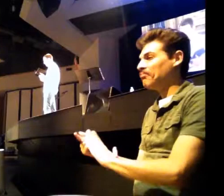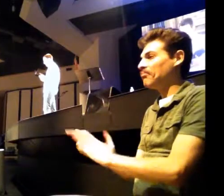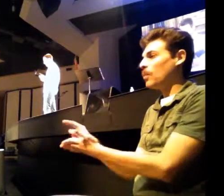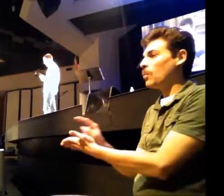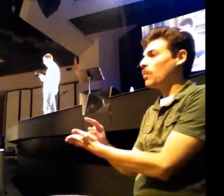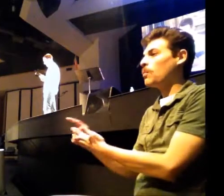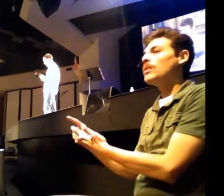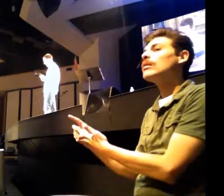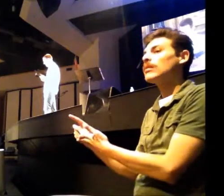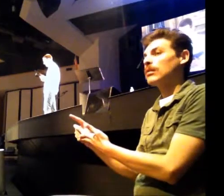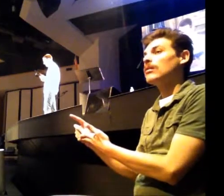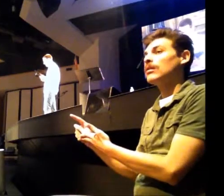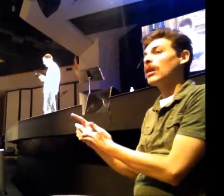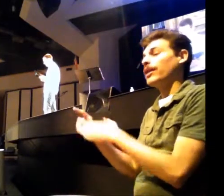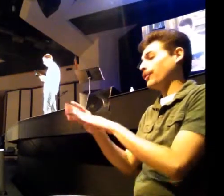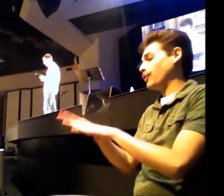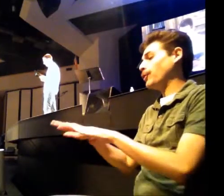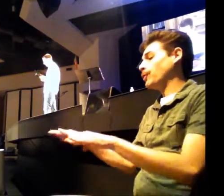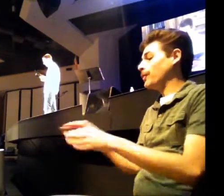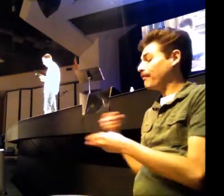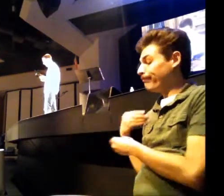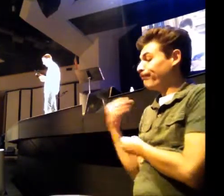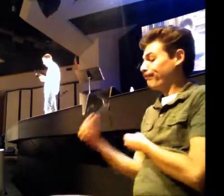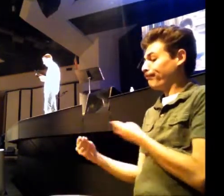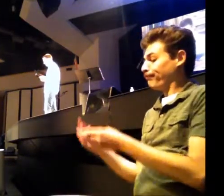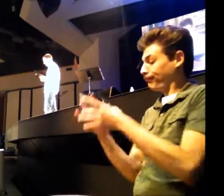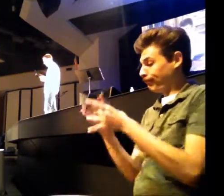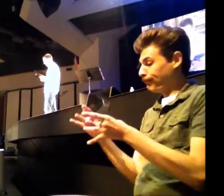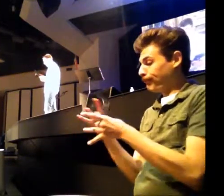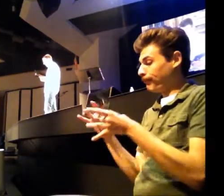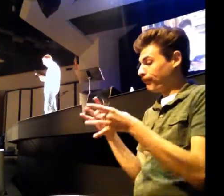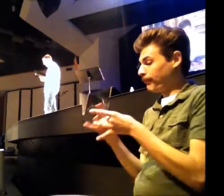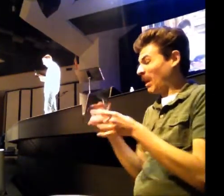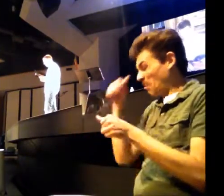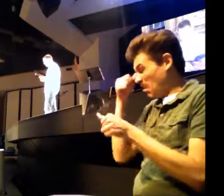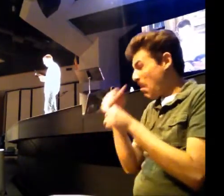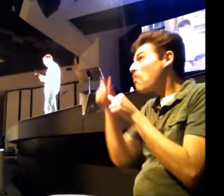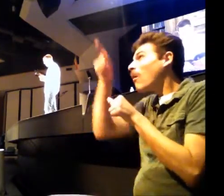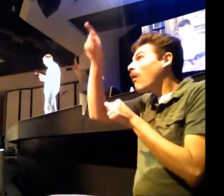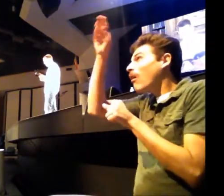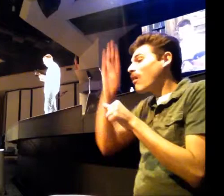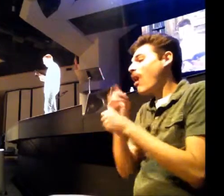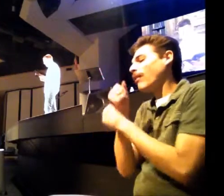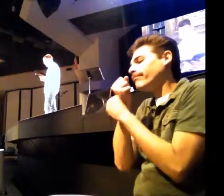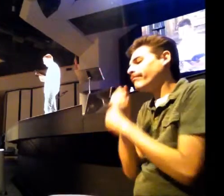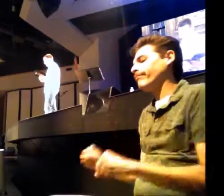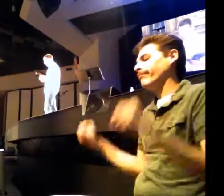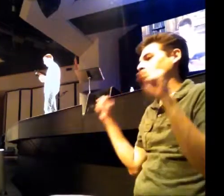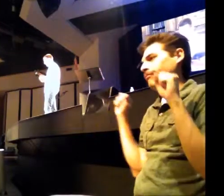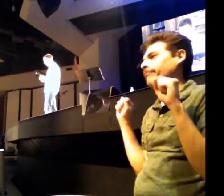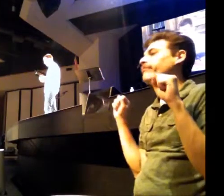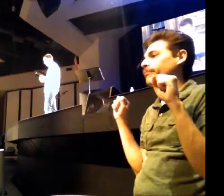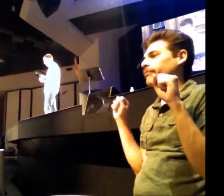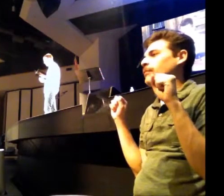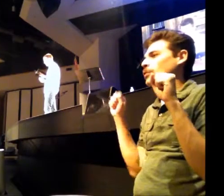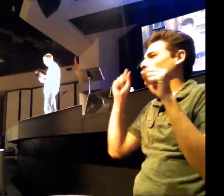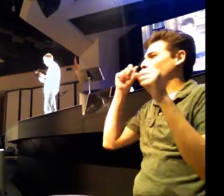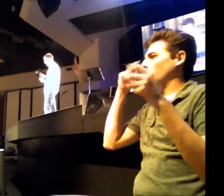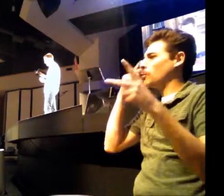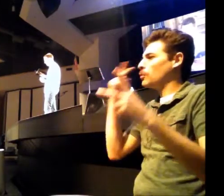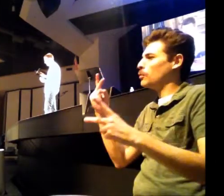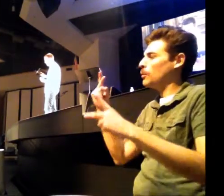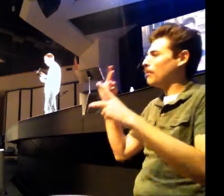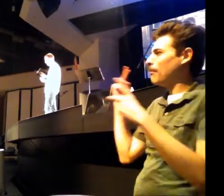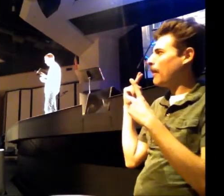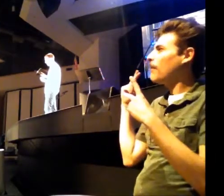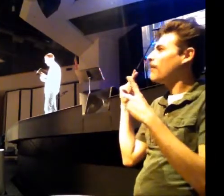son on that day, it is because of what the Lord did for me when I came out of Egypt. And it shall be to you as a sign on your hand, and as a memorial between your eyes,